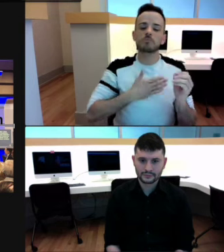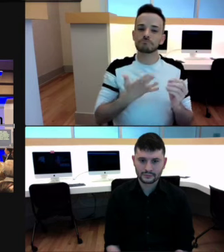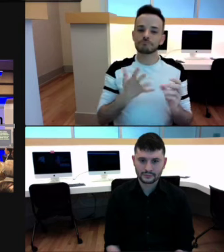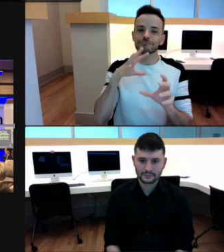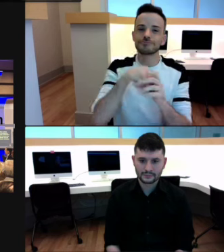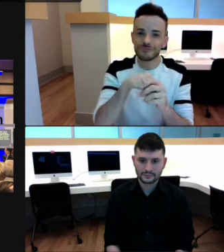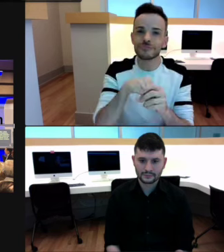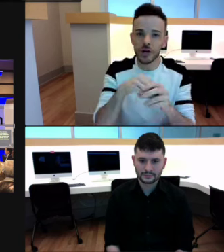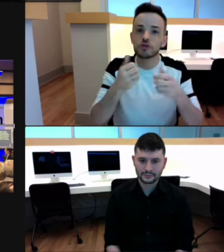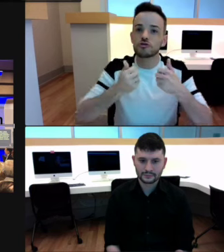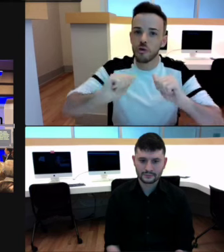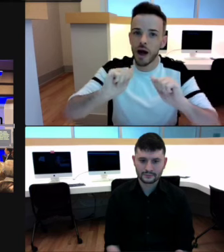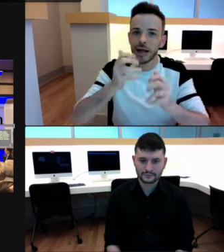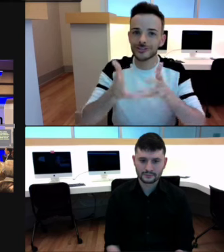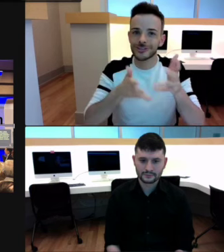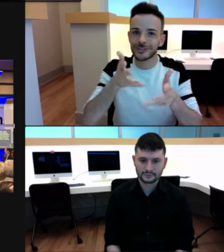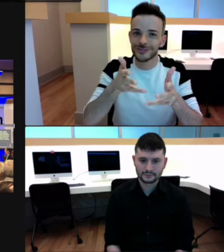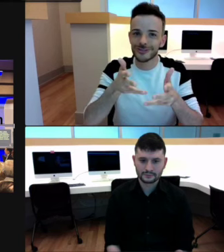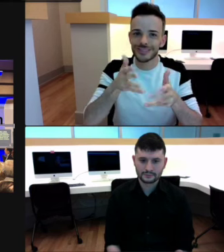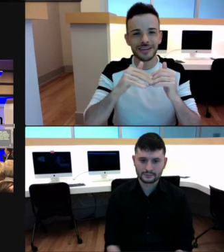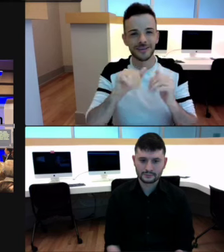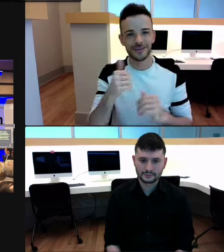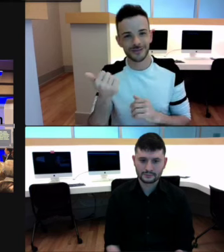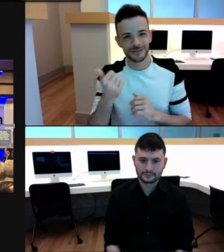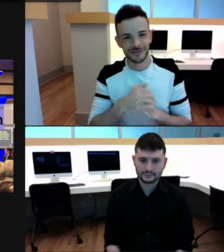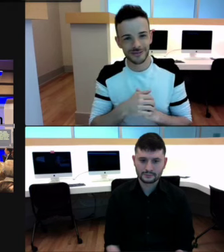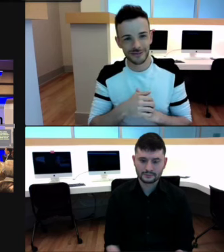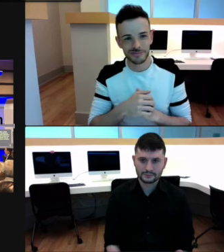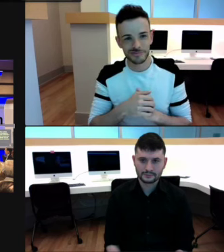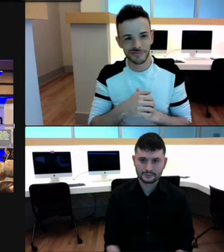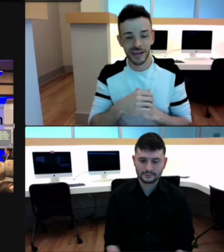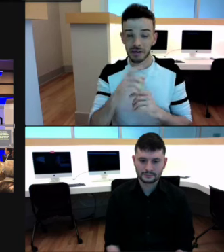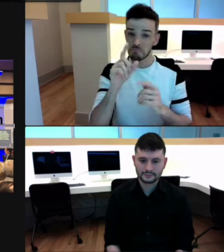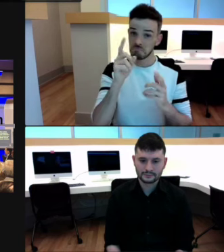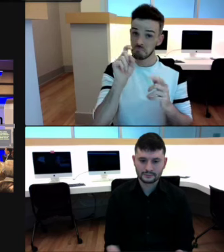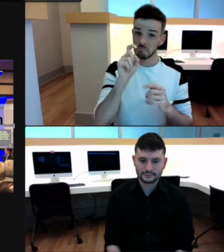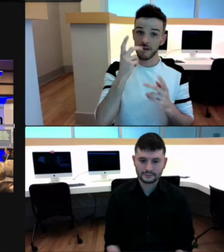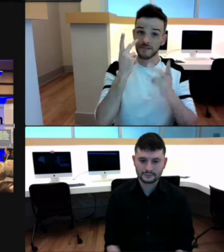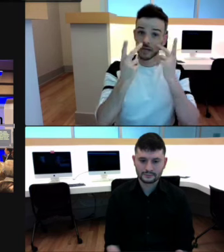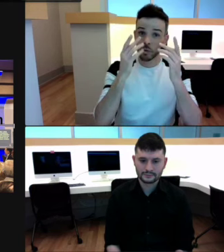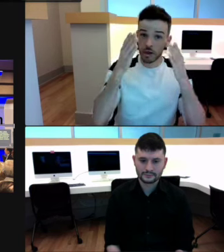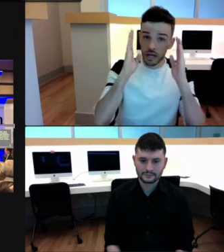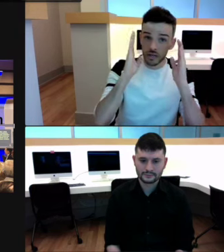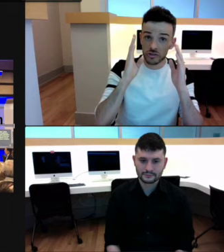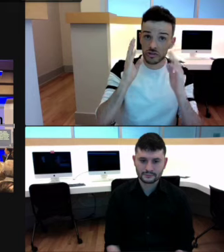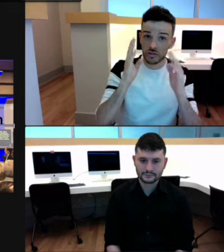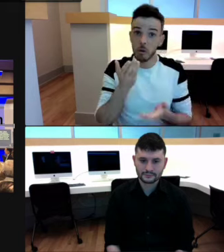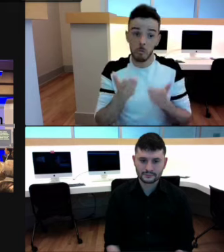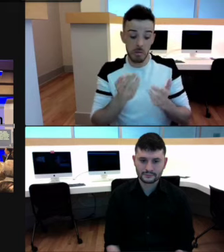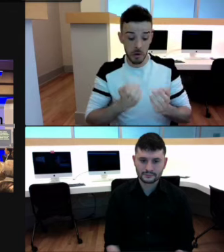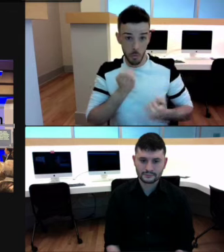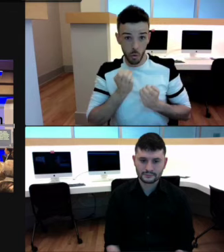more willing or inclined to engage with other people using gesture and other people are not?